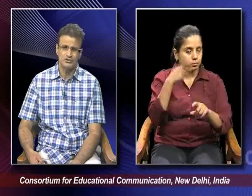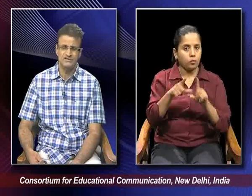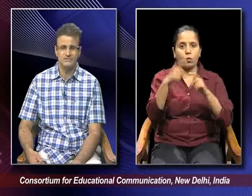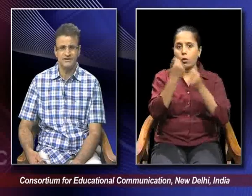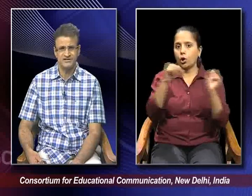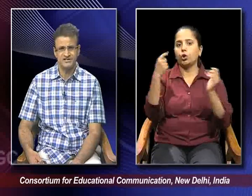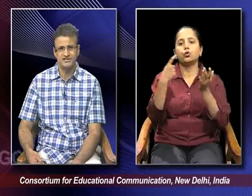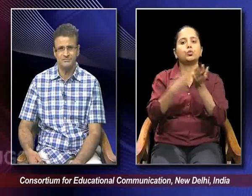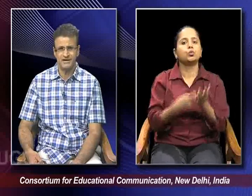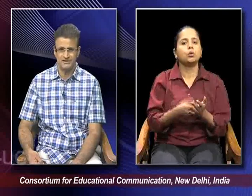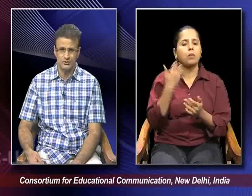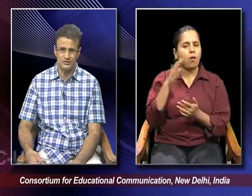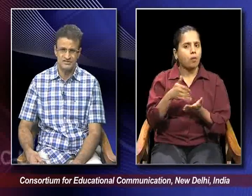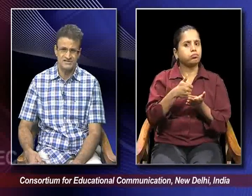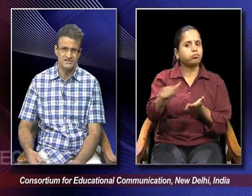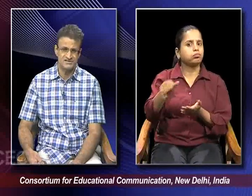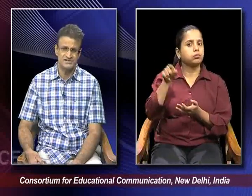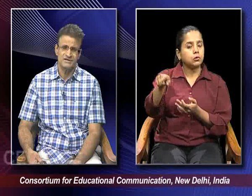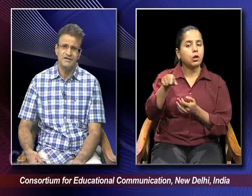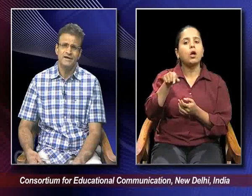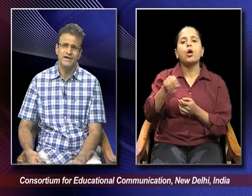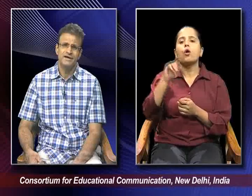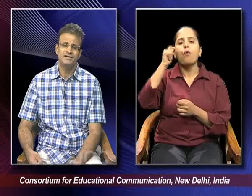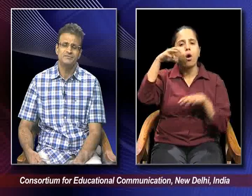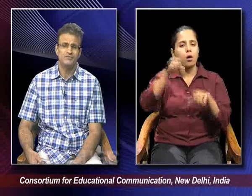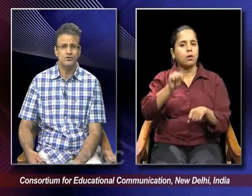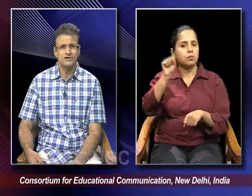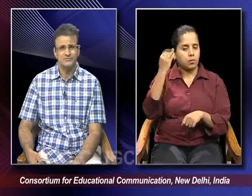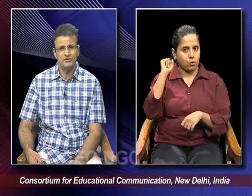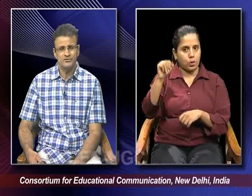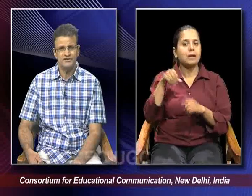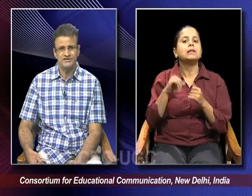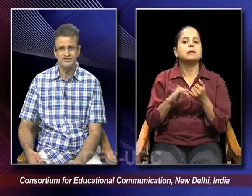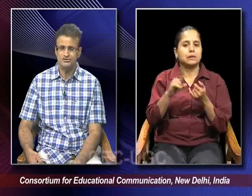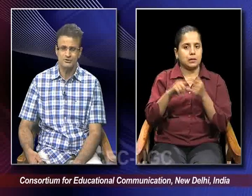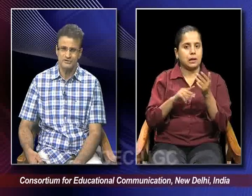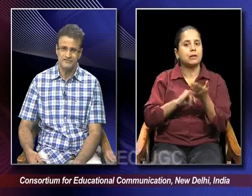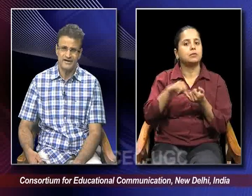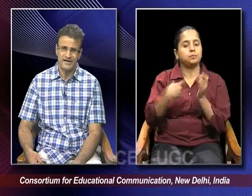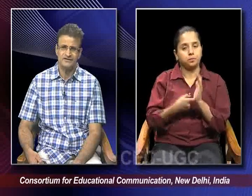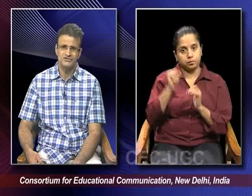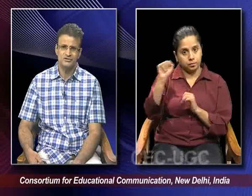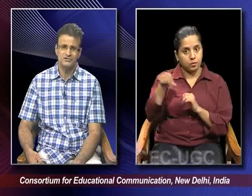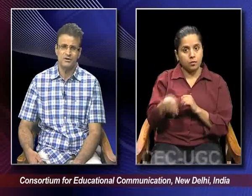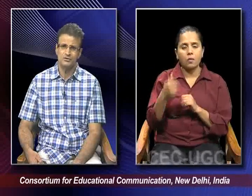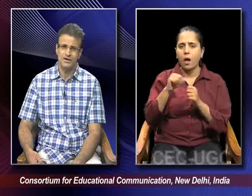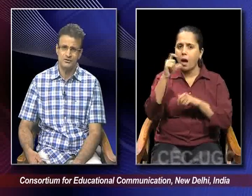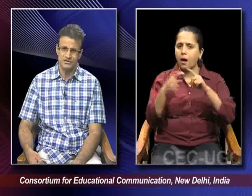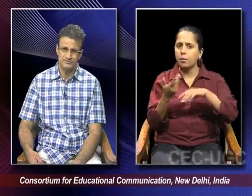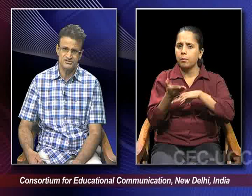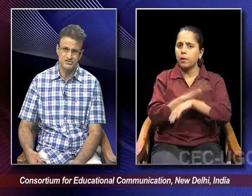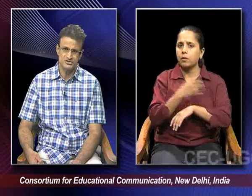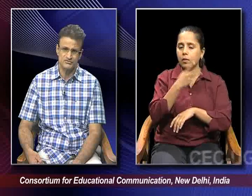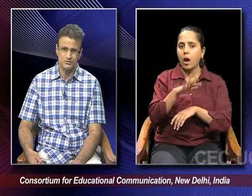rule, they were being rejected by the colonial censors. And before the coming of the Indian Cinematograph Act, we talked about how